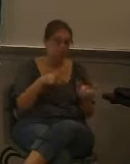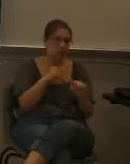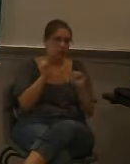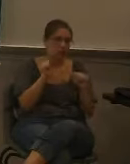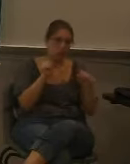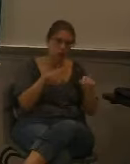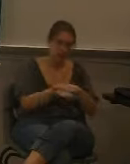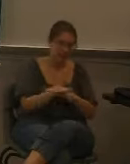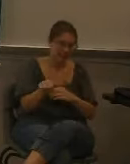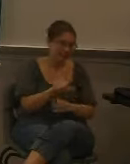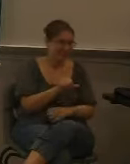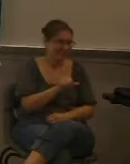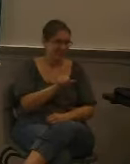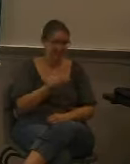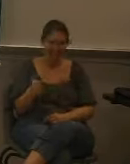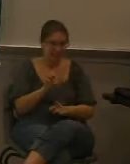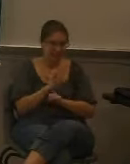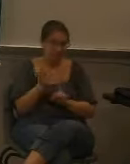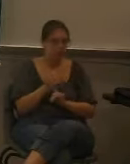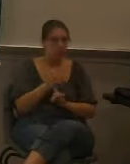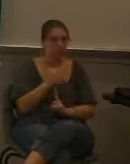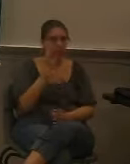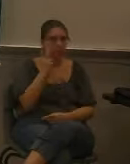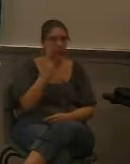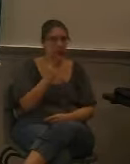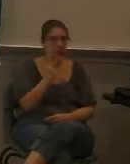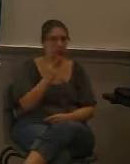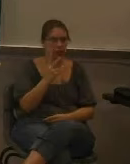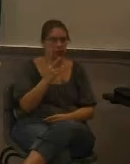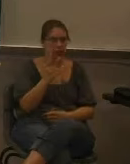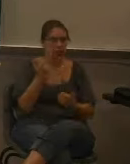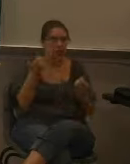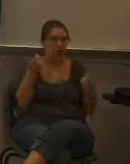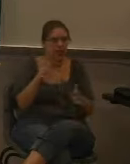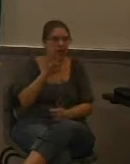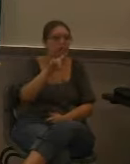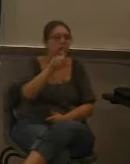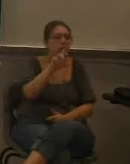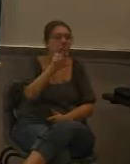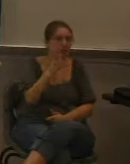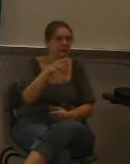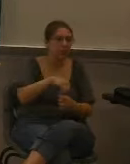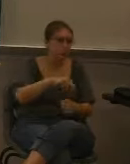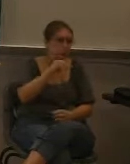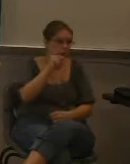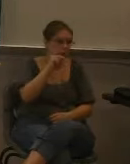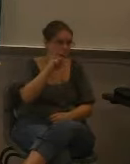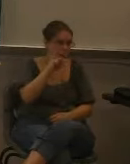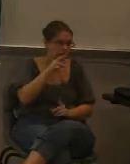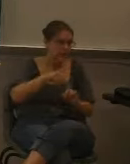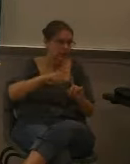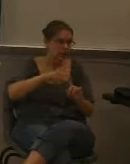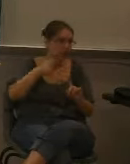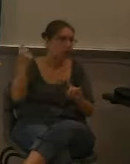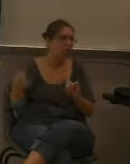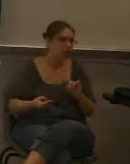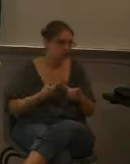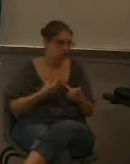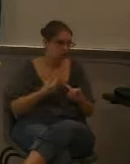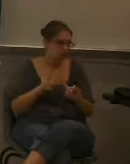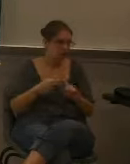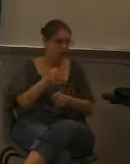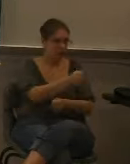go into any environment and see the major fluxes in the nutrient cycle and the major players. So when they